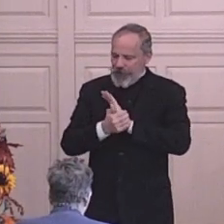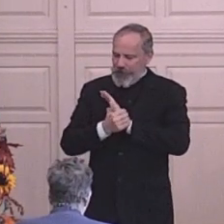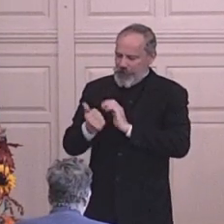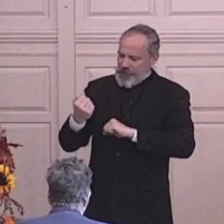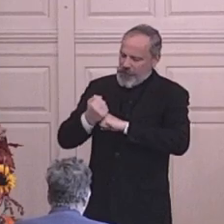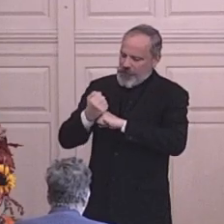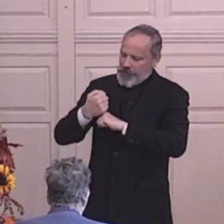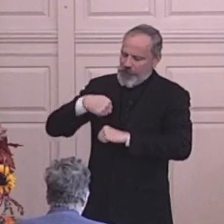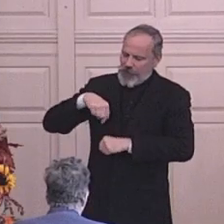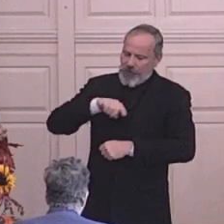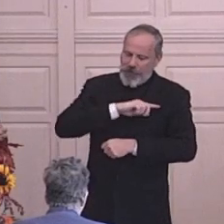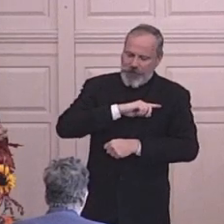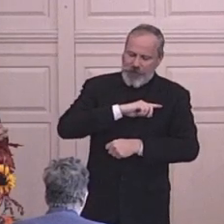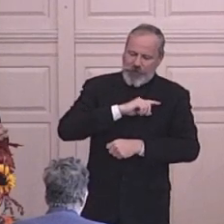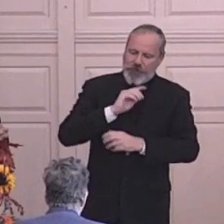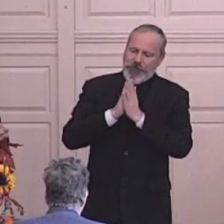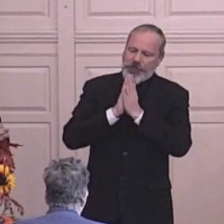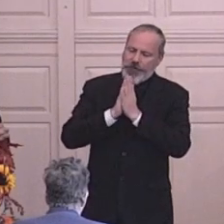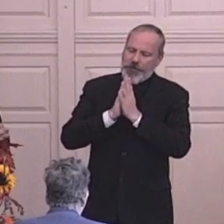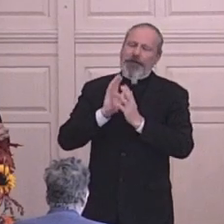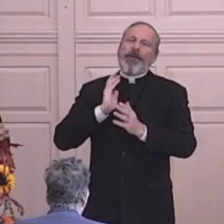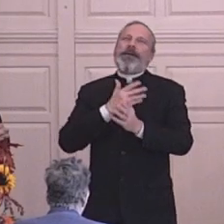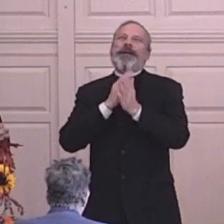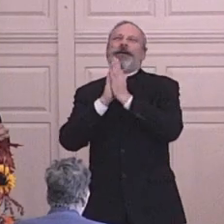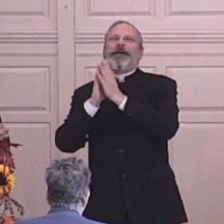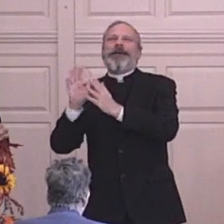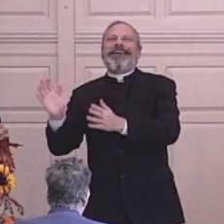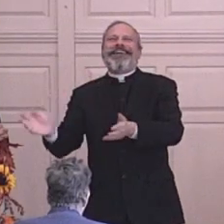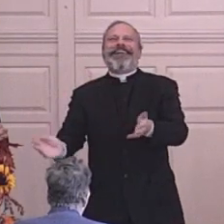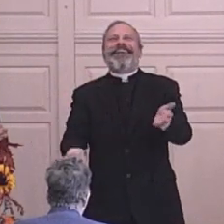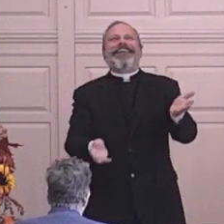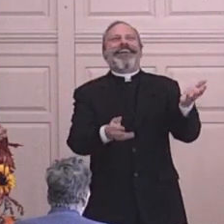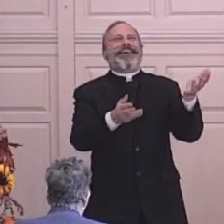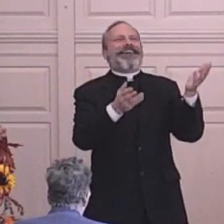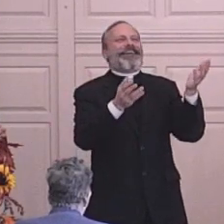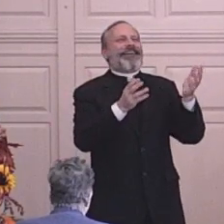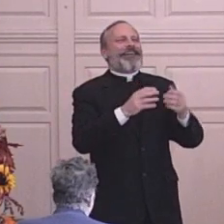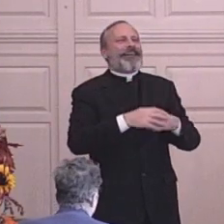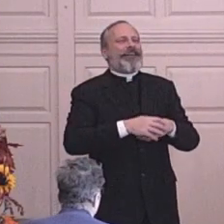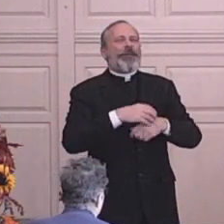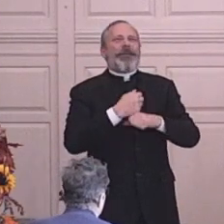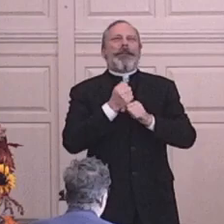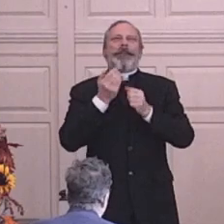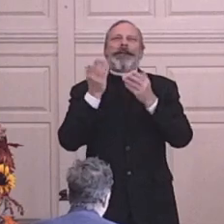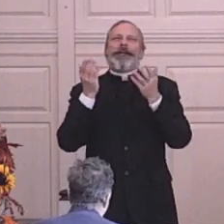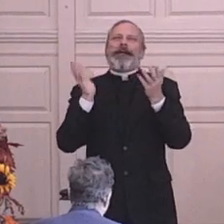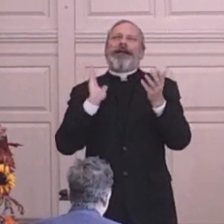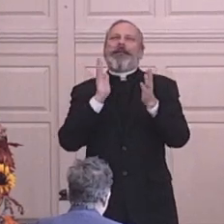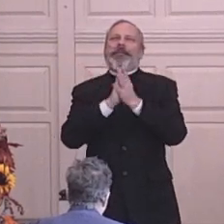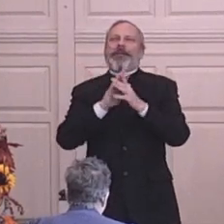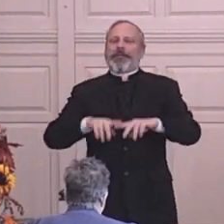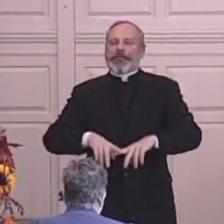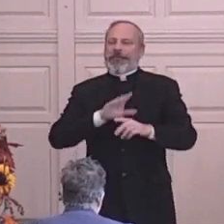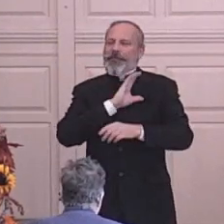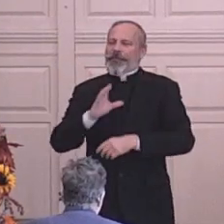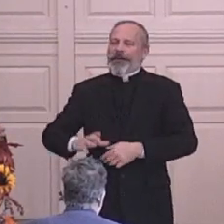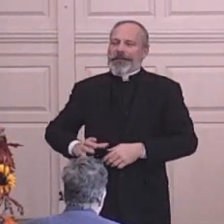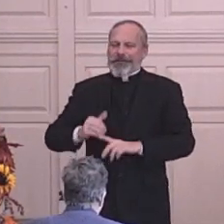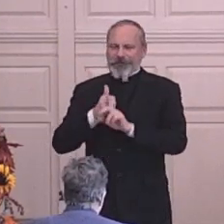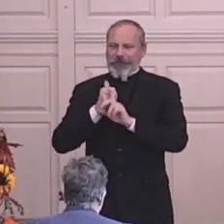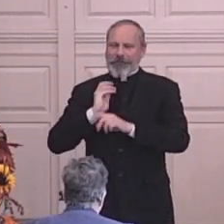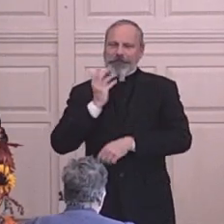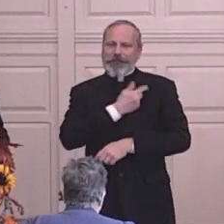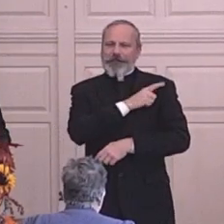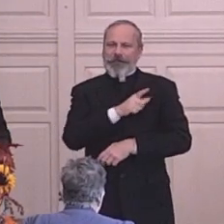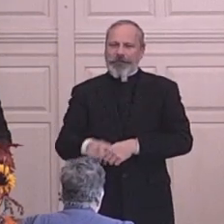us, we pray to the Lord. We make this our prayer through Christ our Lord.